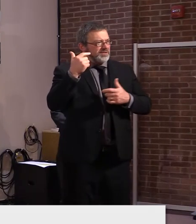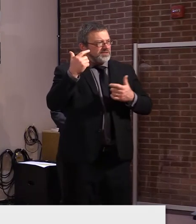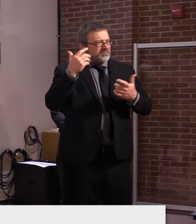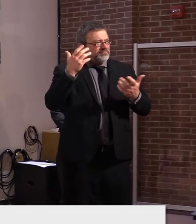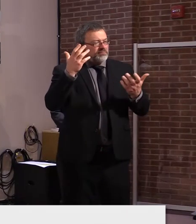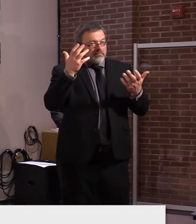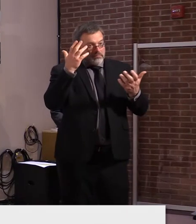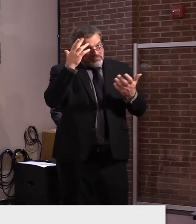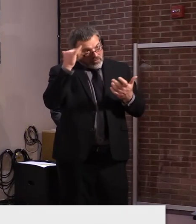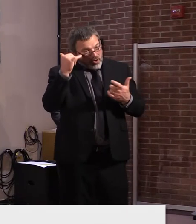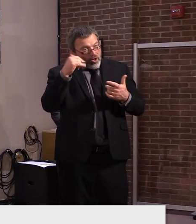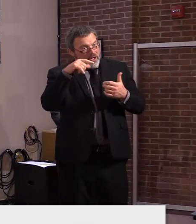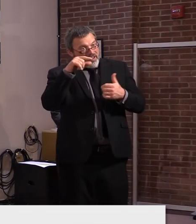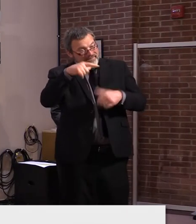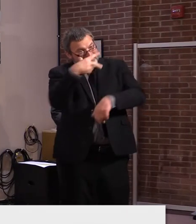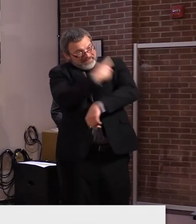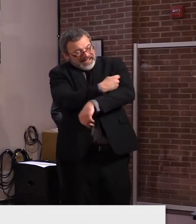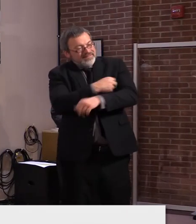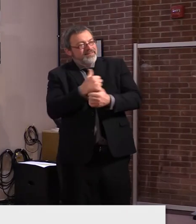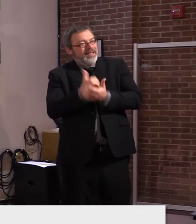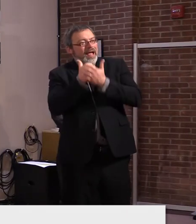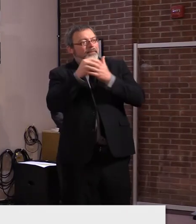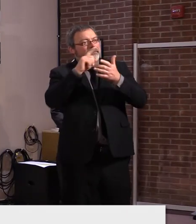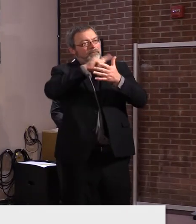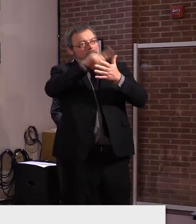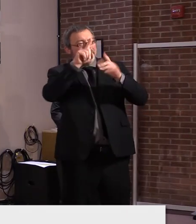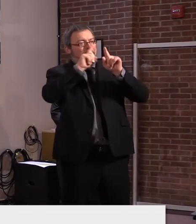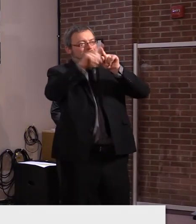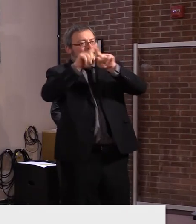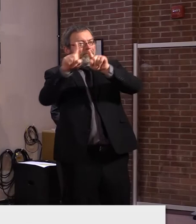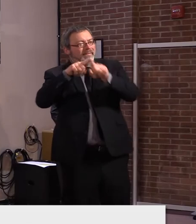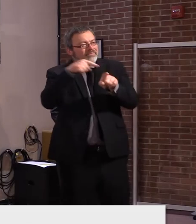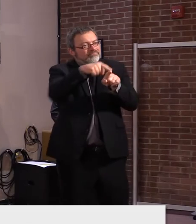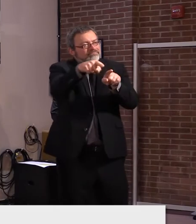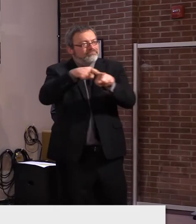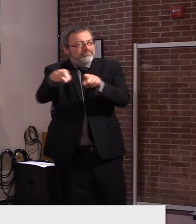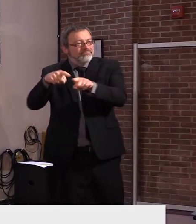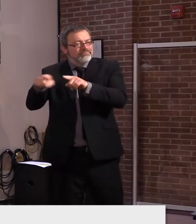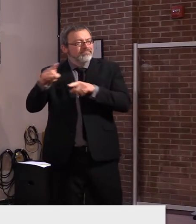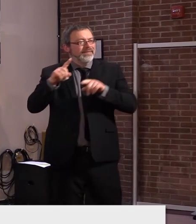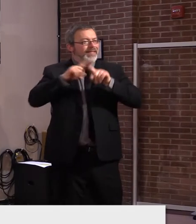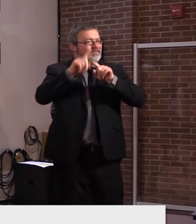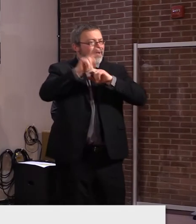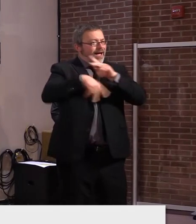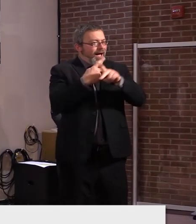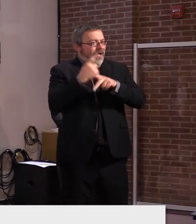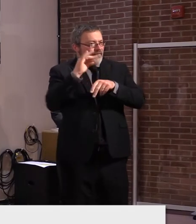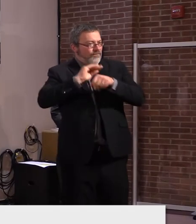protection on top of your natural immunity. Dr. Kelso.